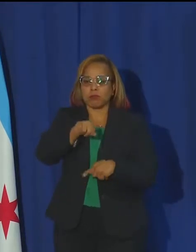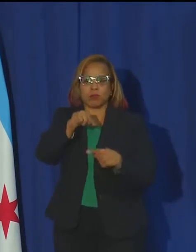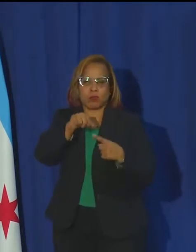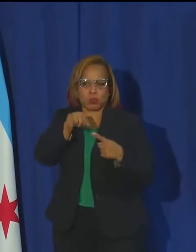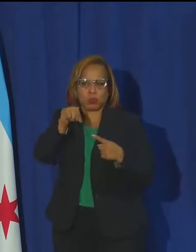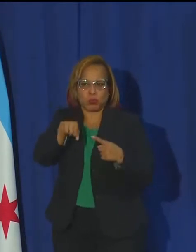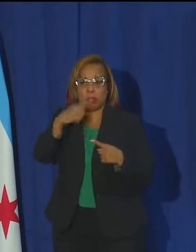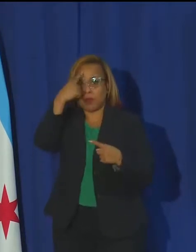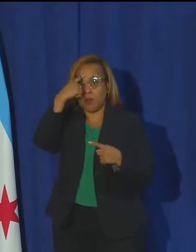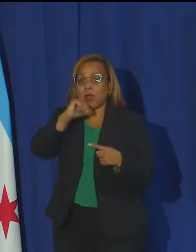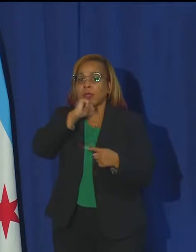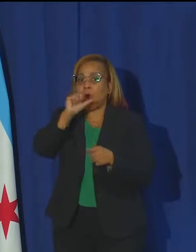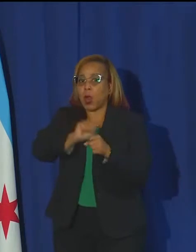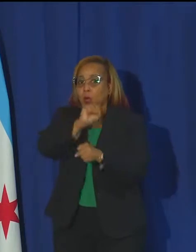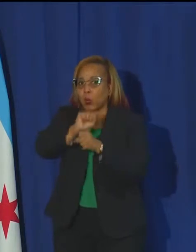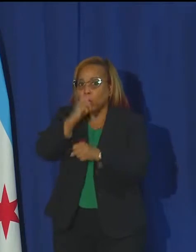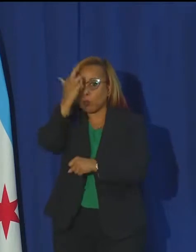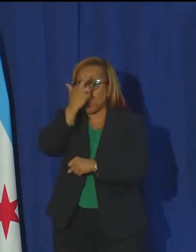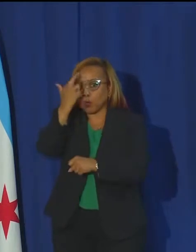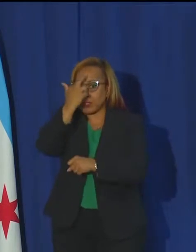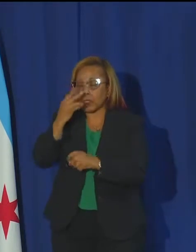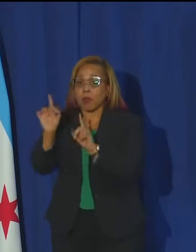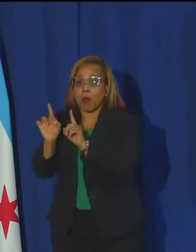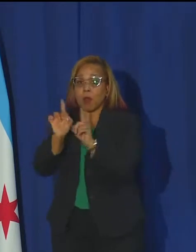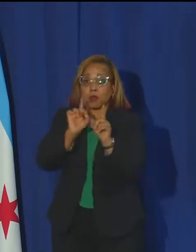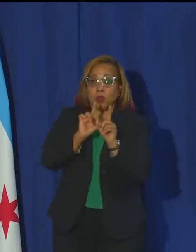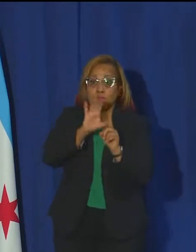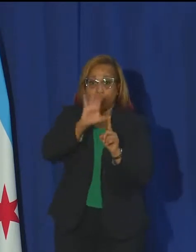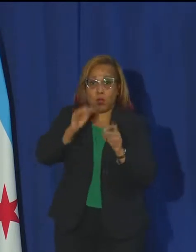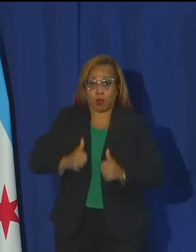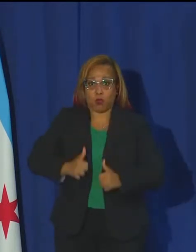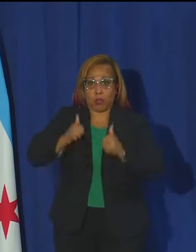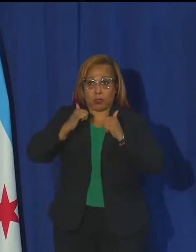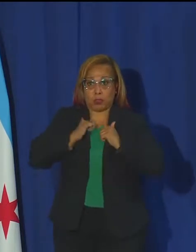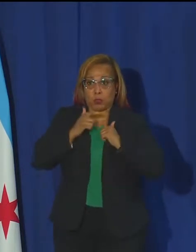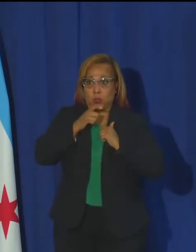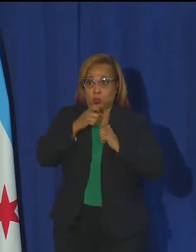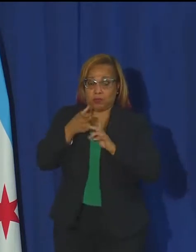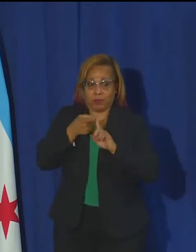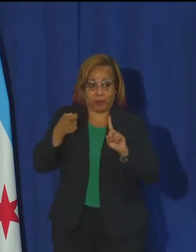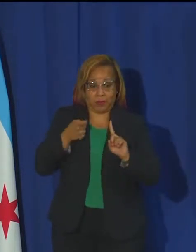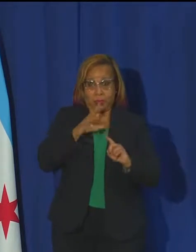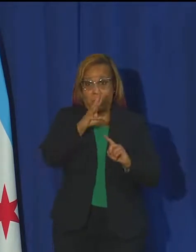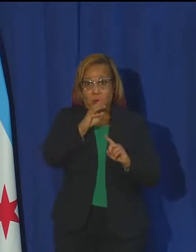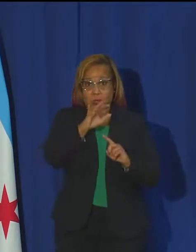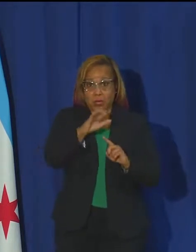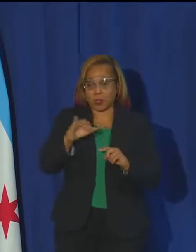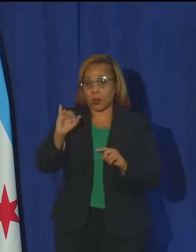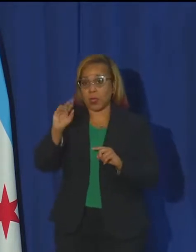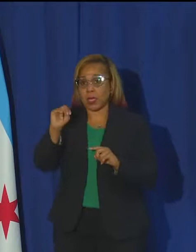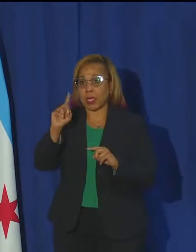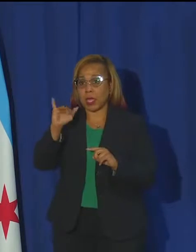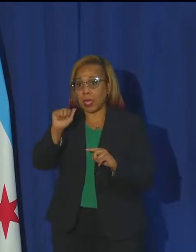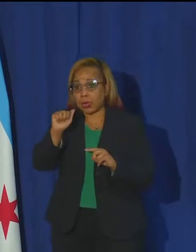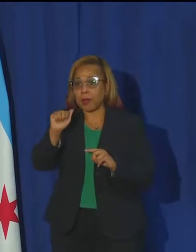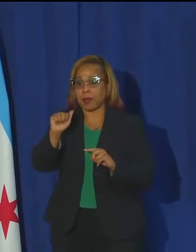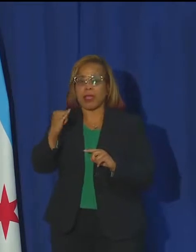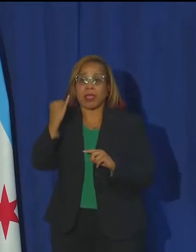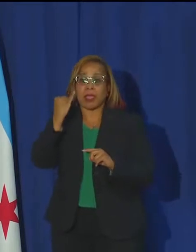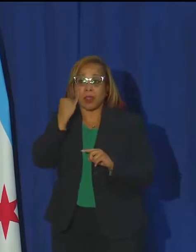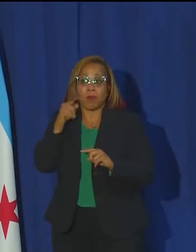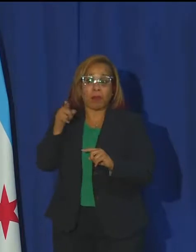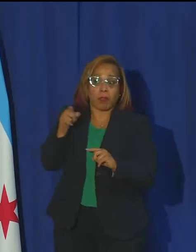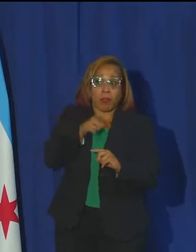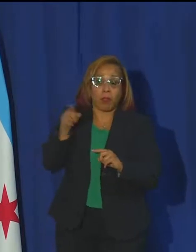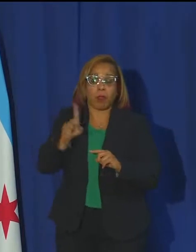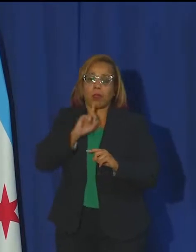for non-work purposes and to Chicago residents returning from Wisconsin or Indiana unless they are deemed an essential